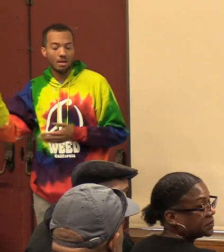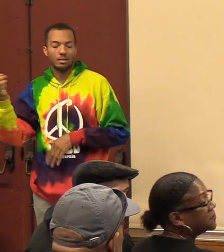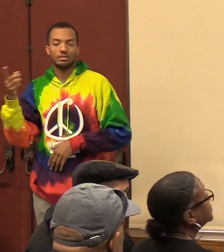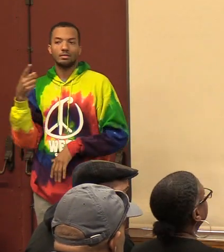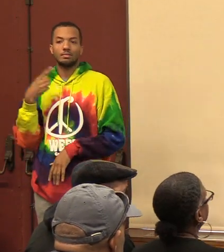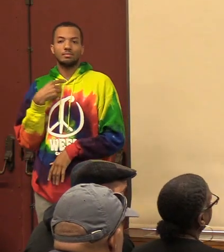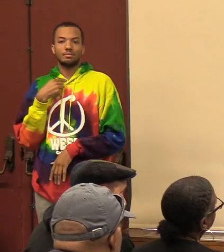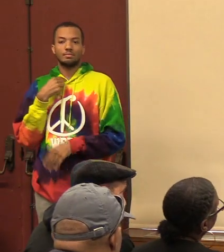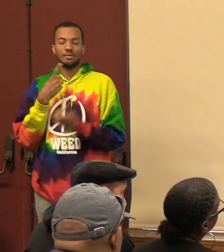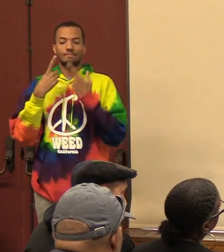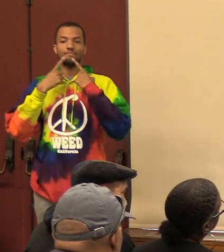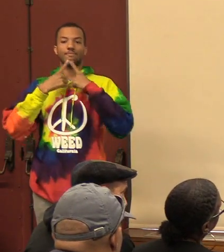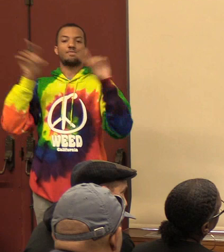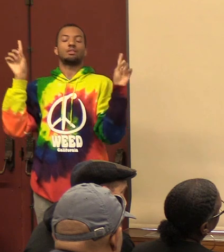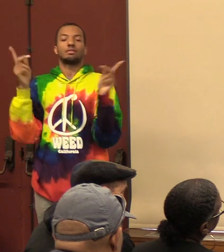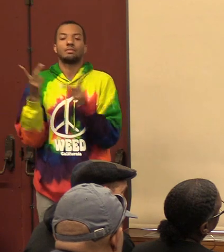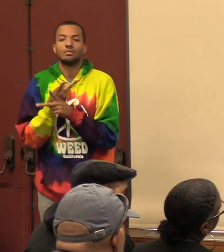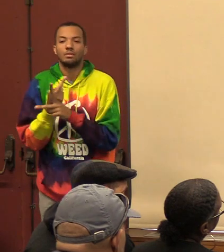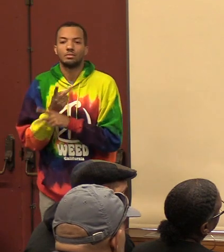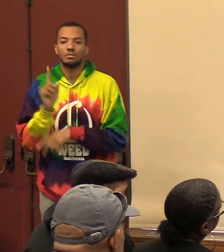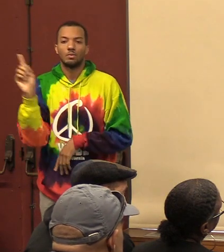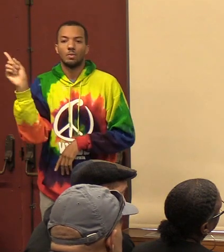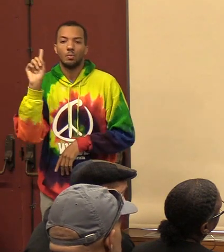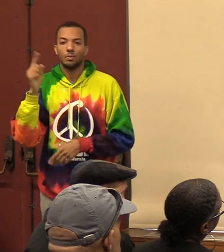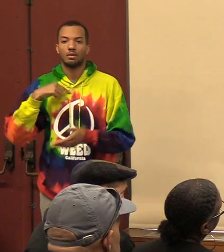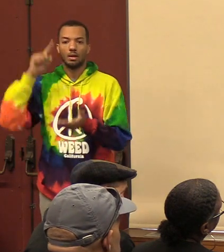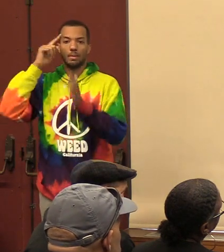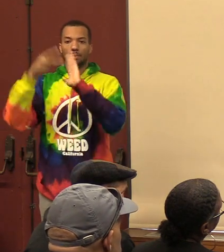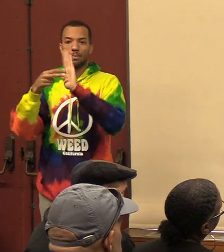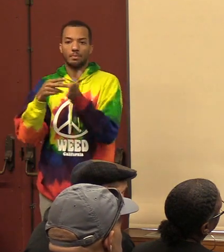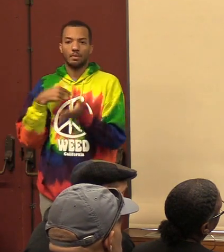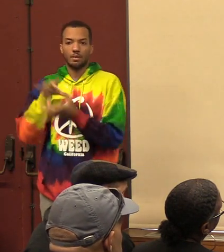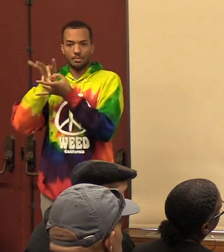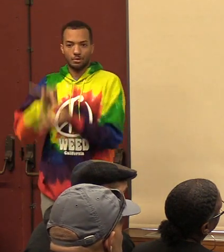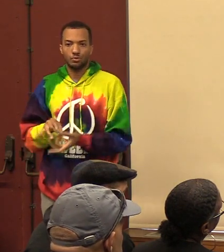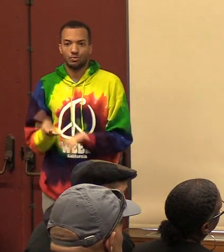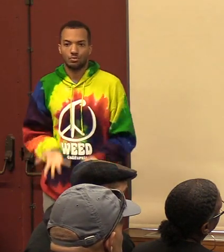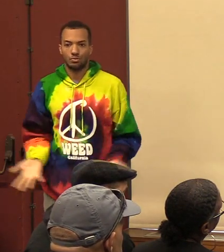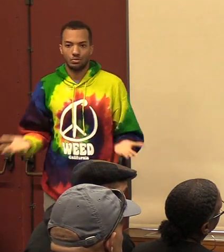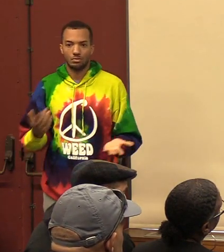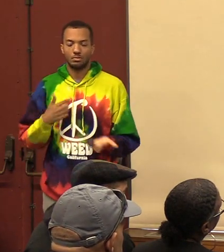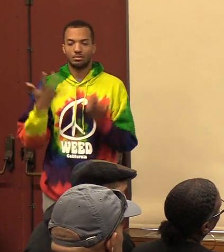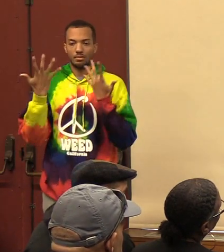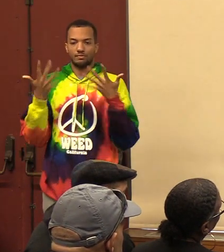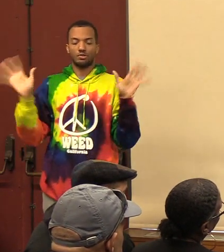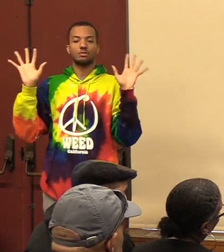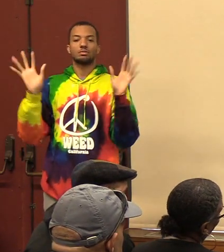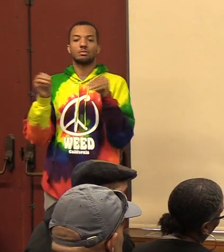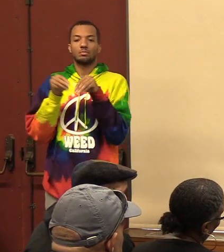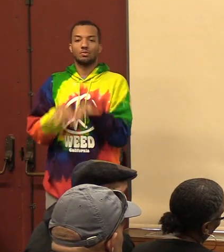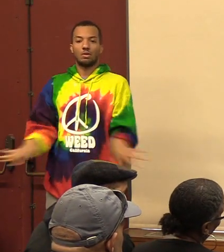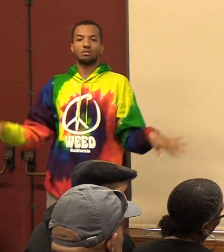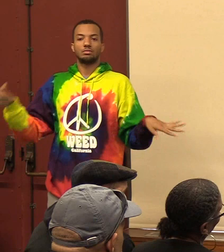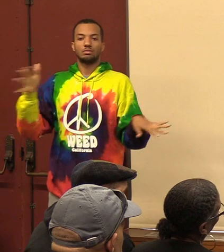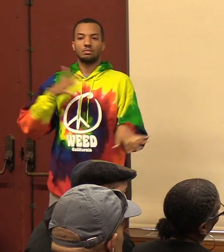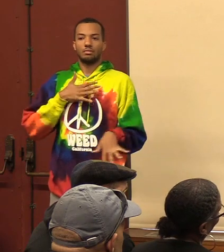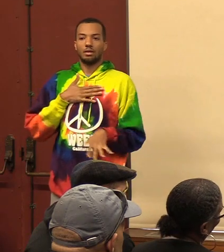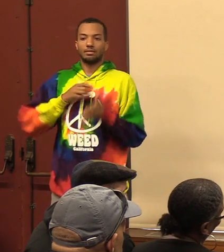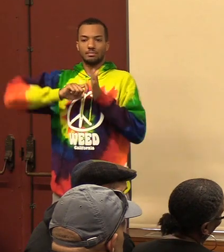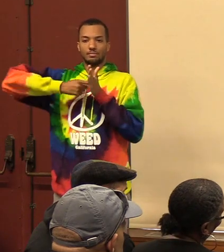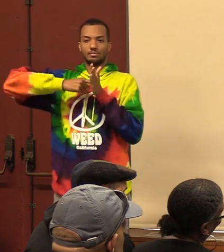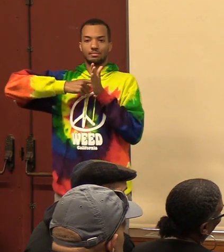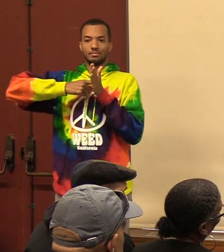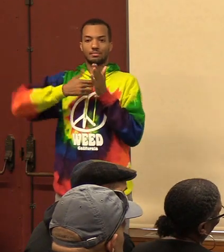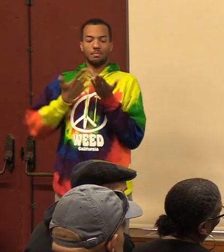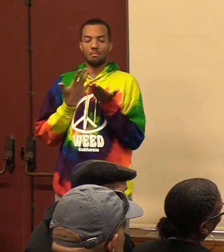I finally figured out where I'm supposed to be. I had lost my key, but I